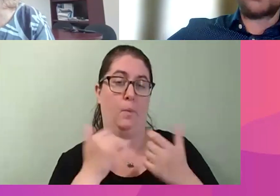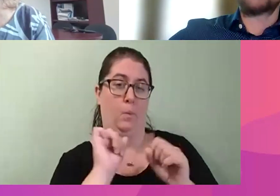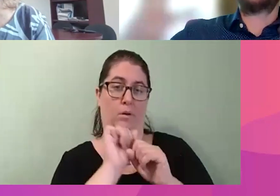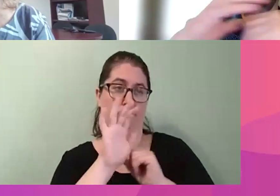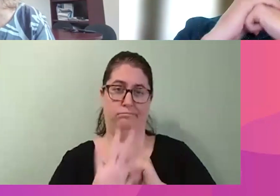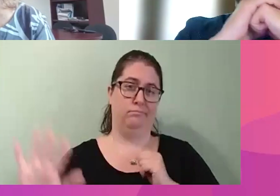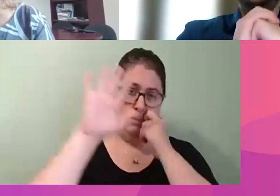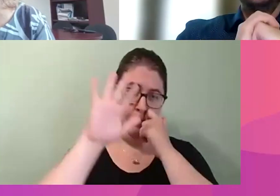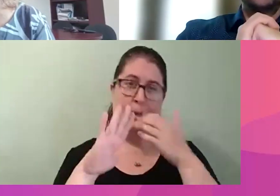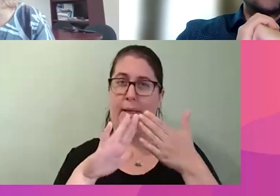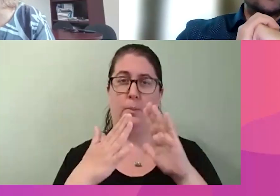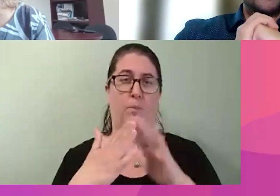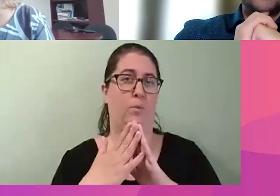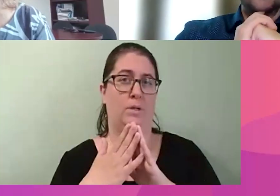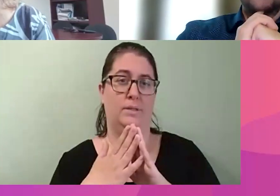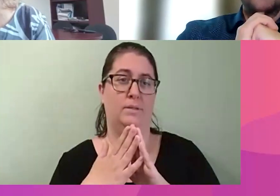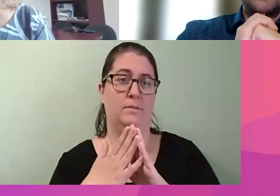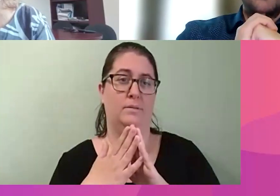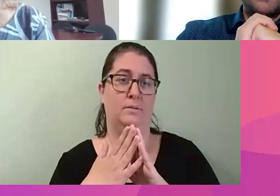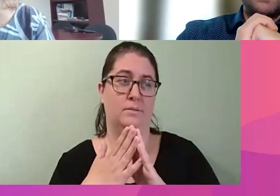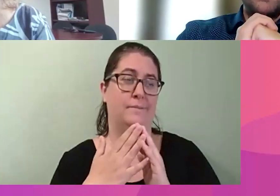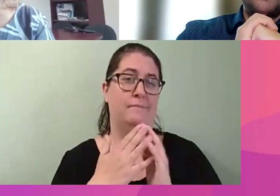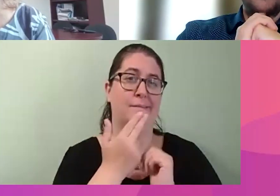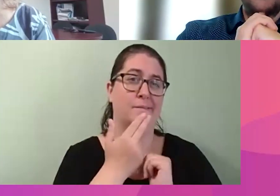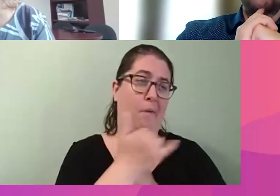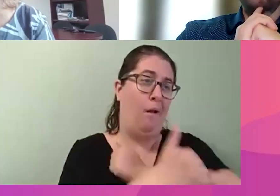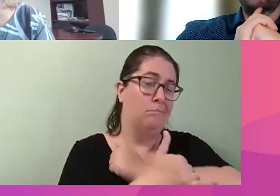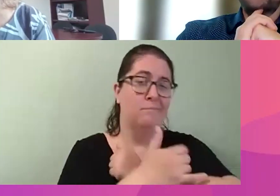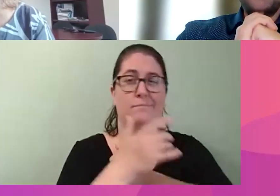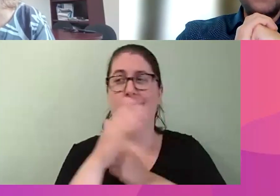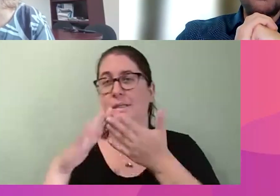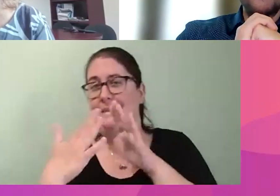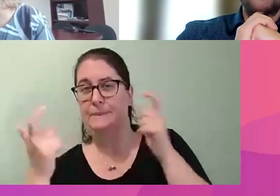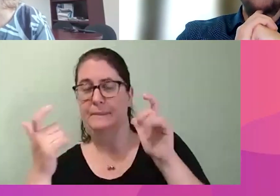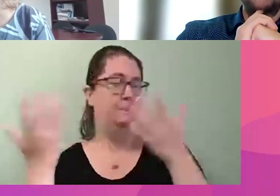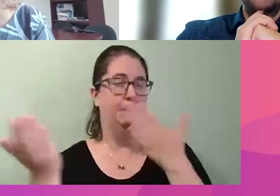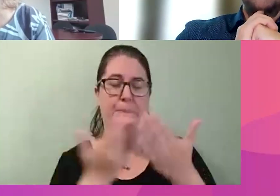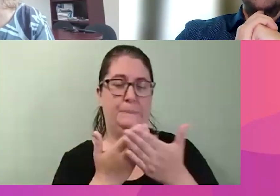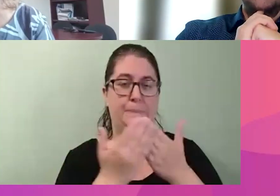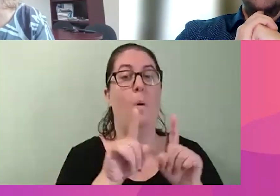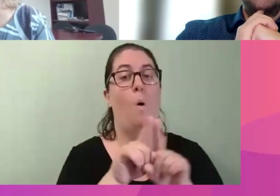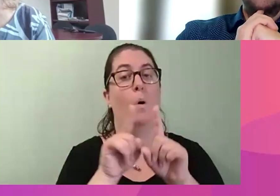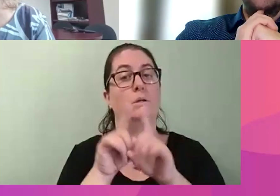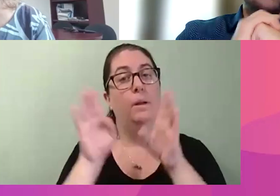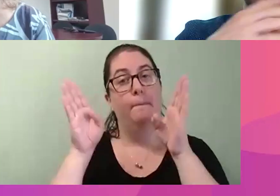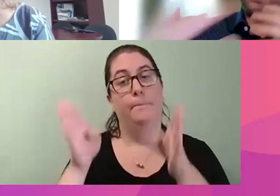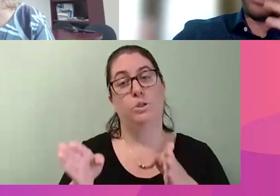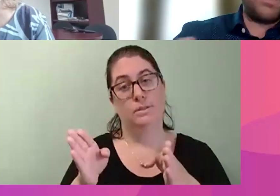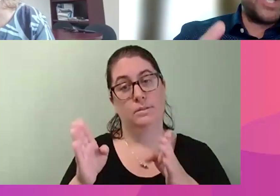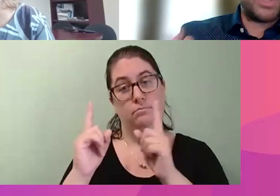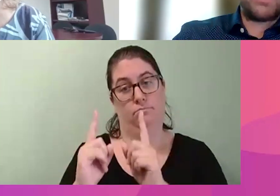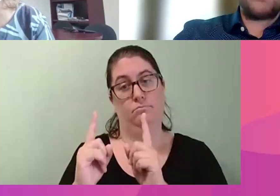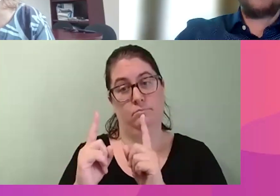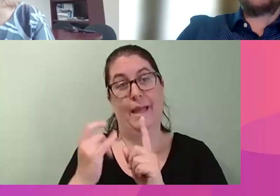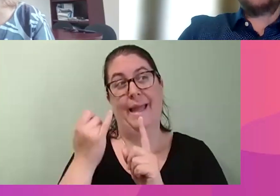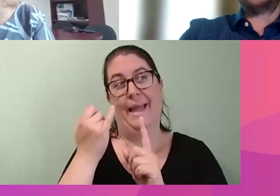of communities across the province, both in rural and urban settings. And then we use in person when it's